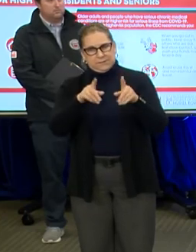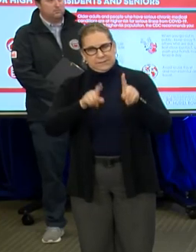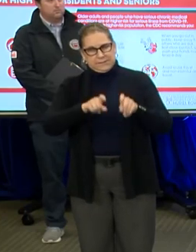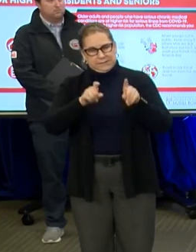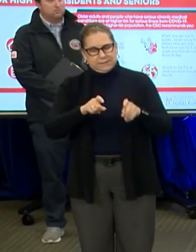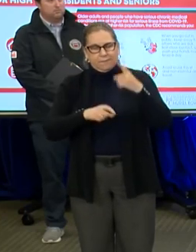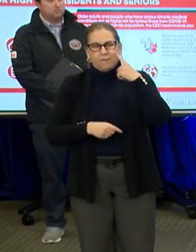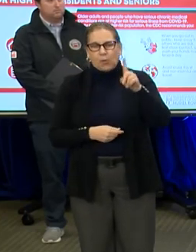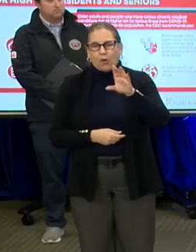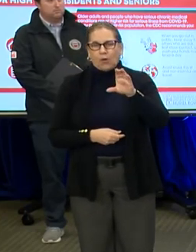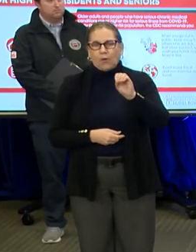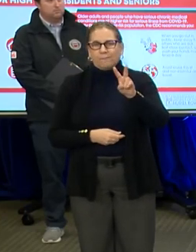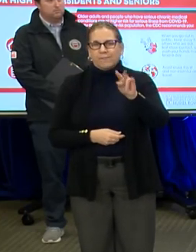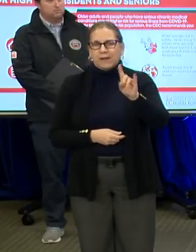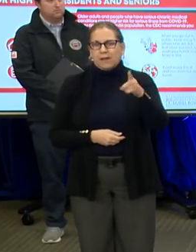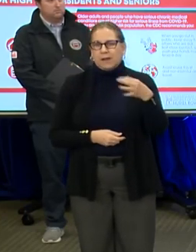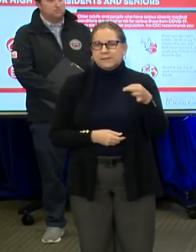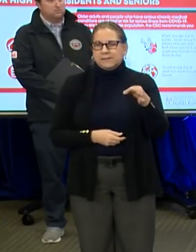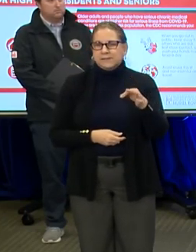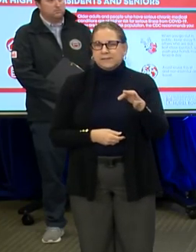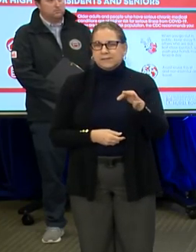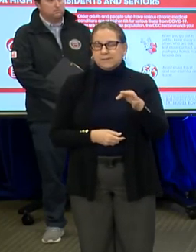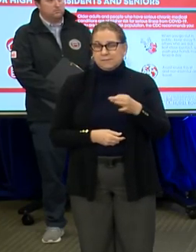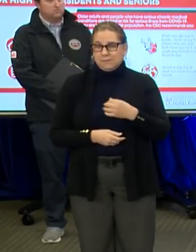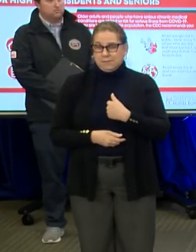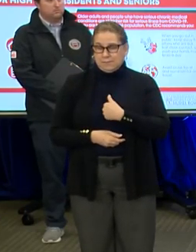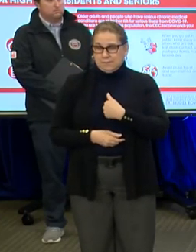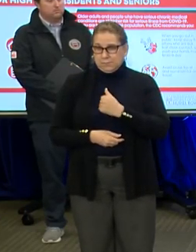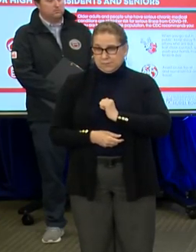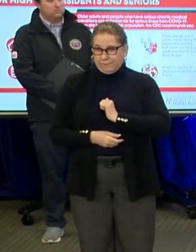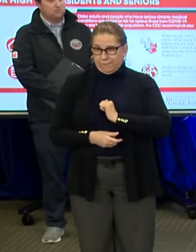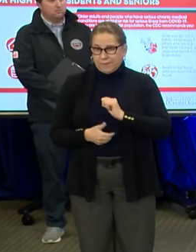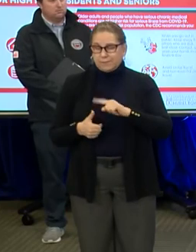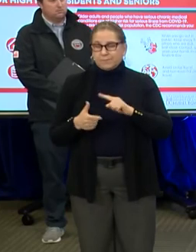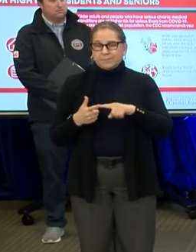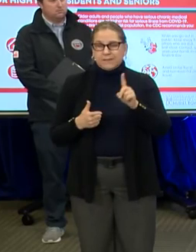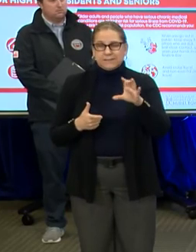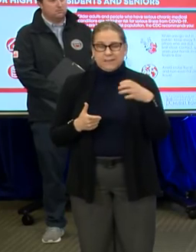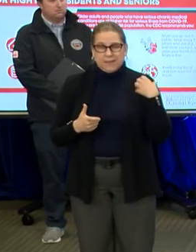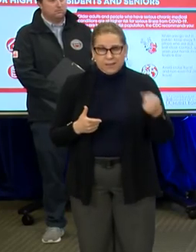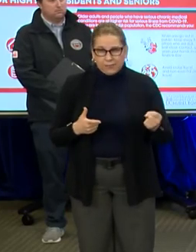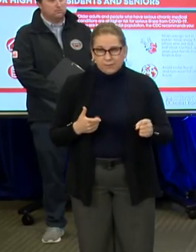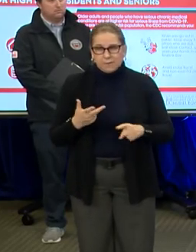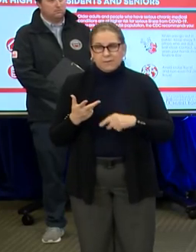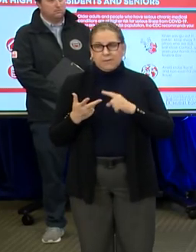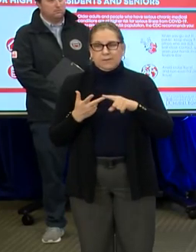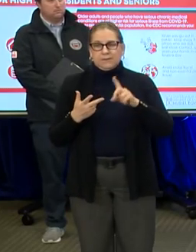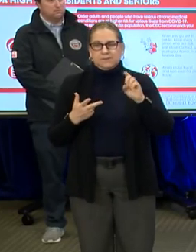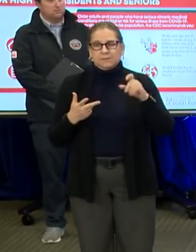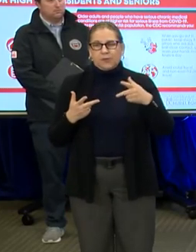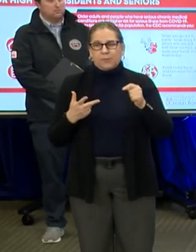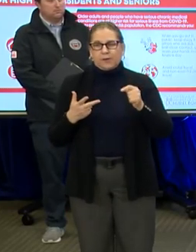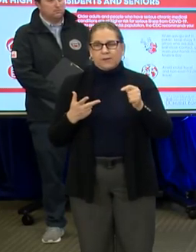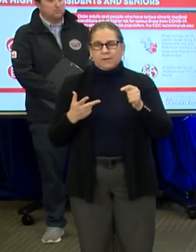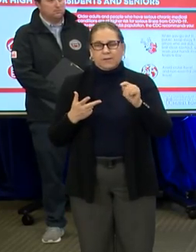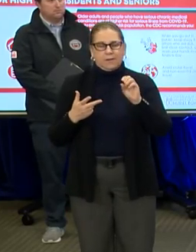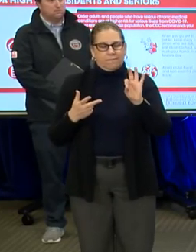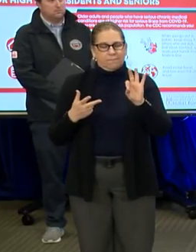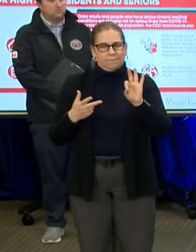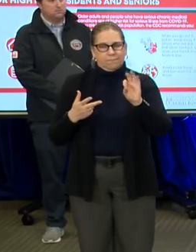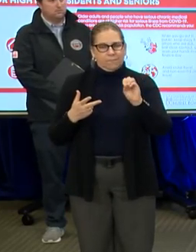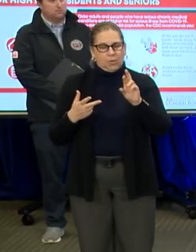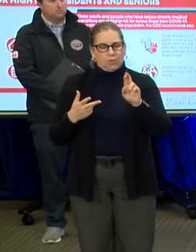stated before, I, along with the team at DC Health and Department of Forensic Sciences, have been working collaboratively with our hospitals and